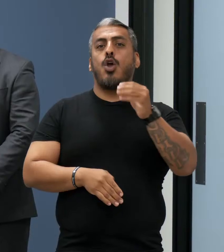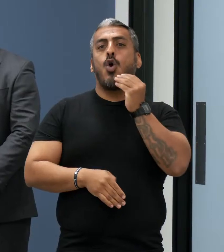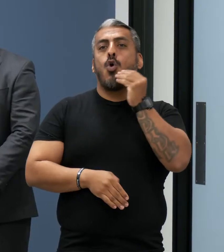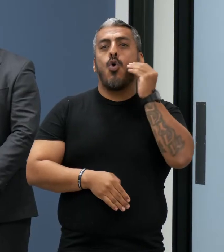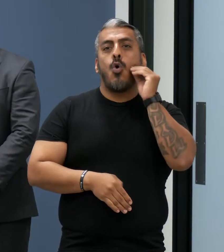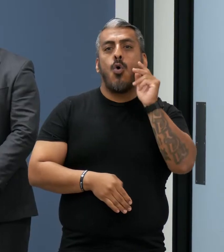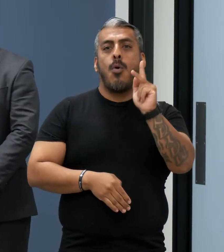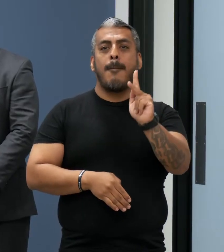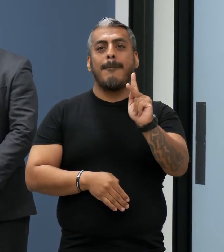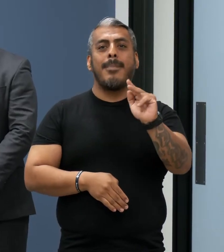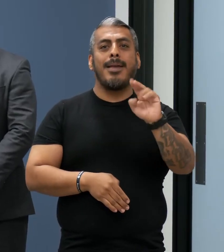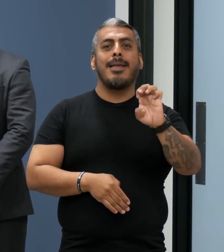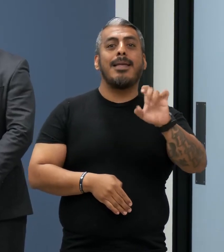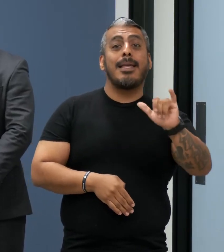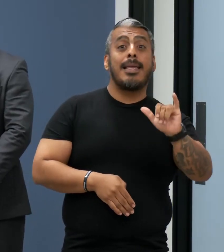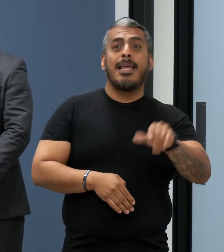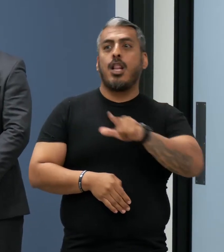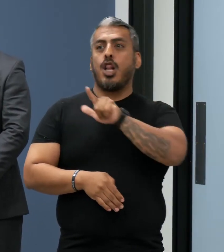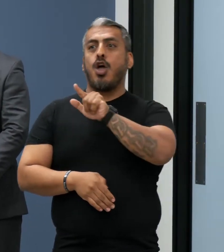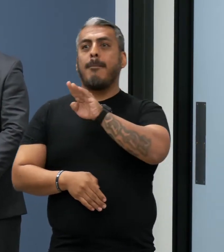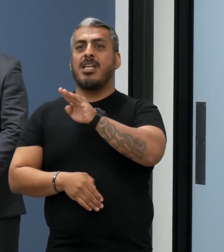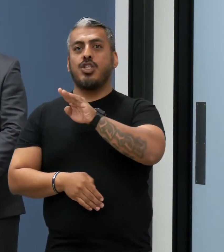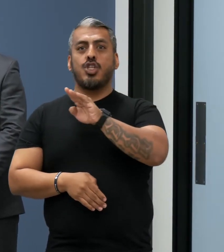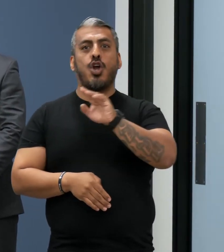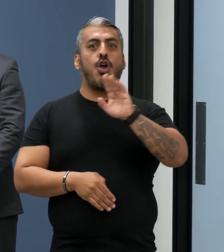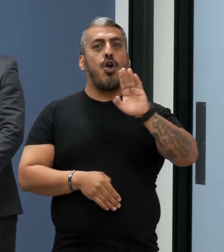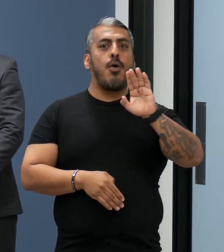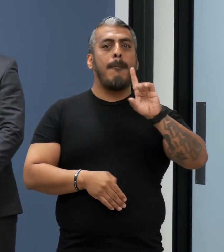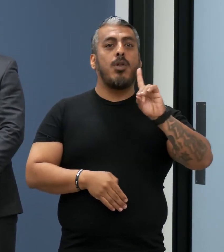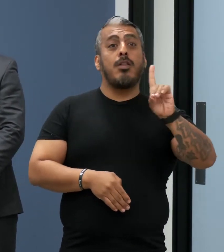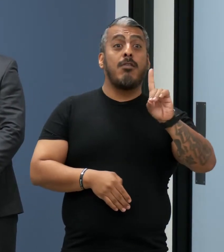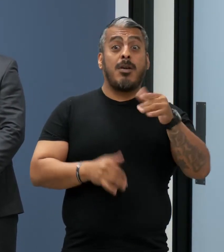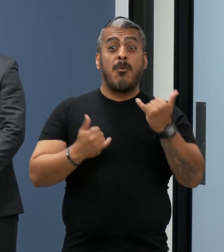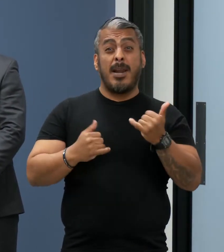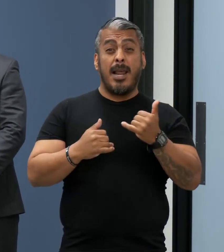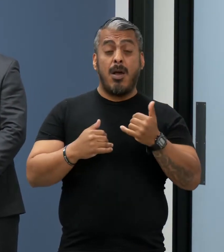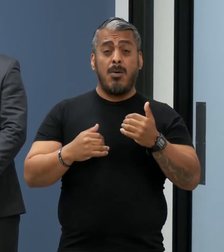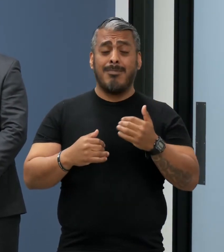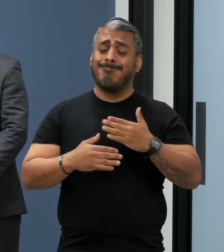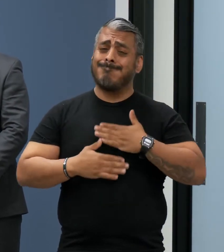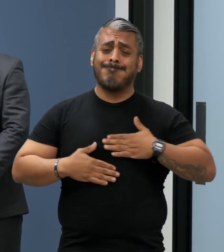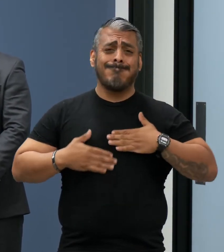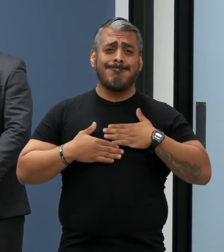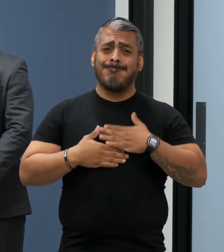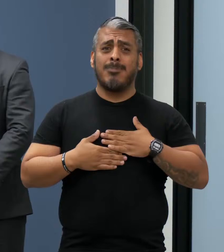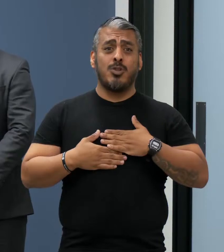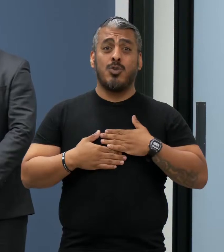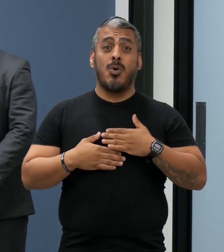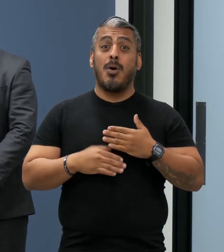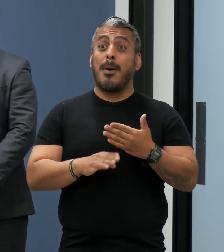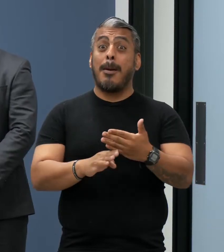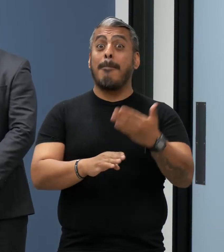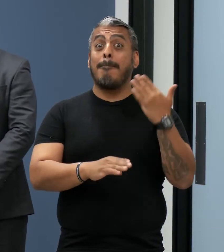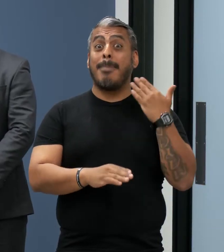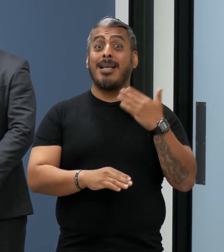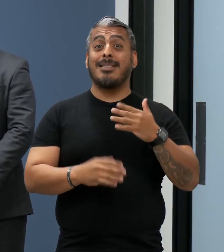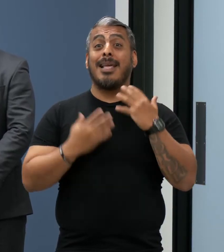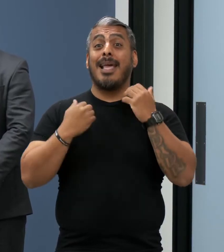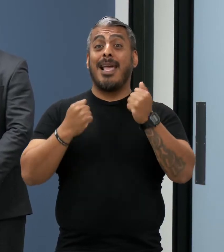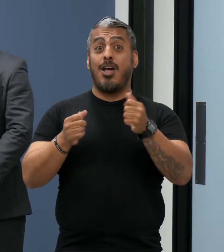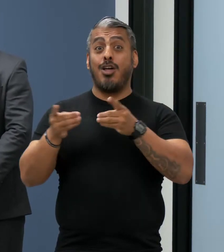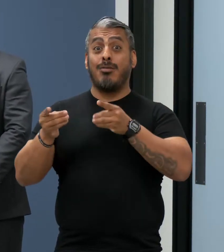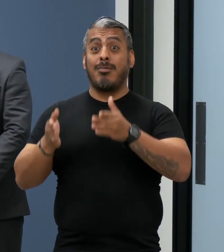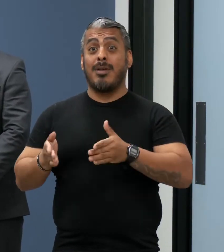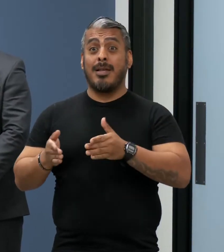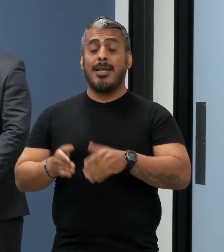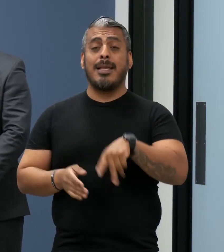Long Beach Boulevard and tiny homes. I'd like to extend my gratitude to our former health director,